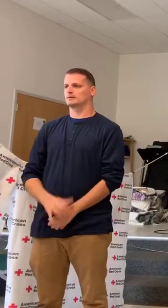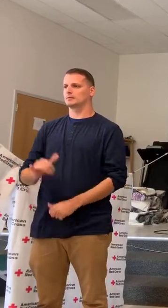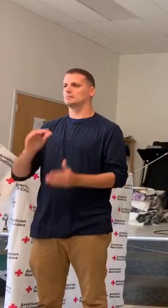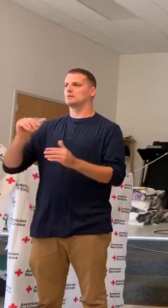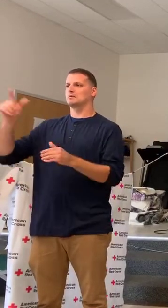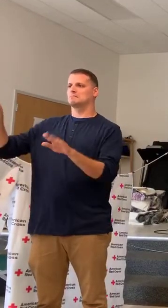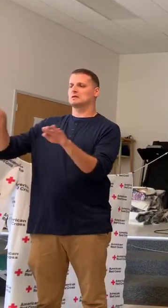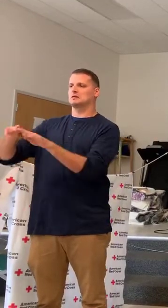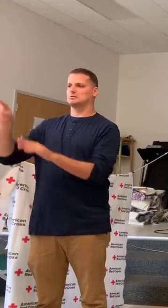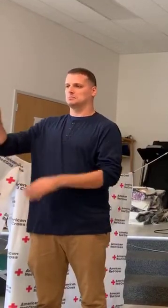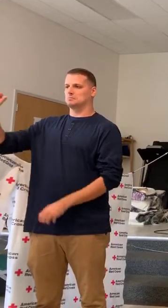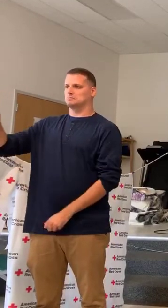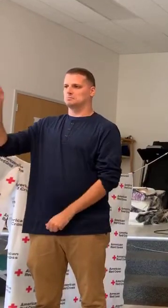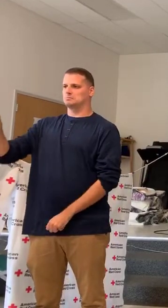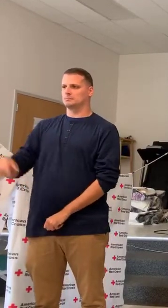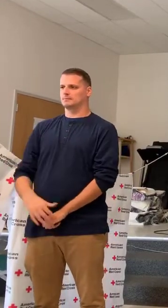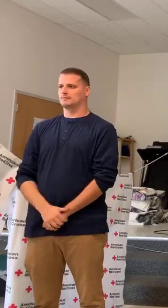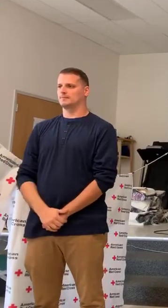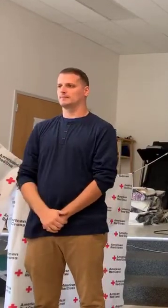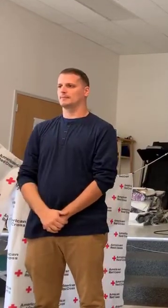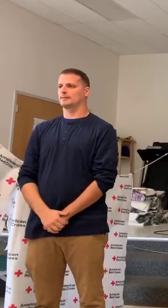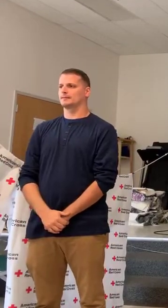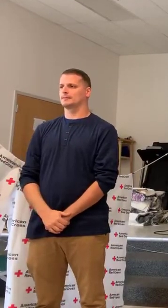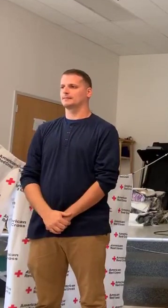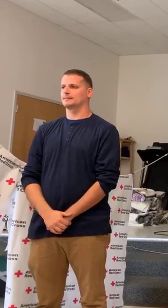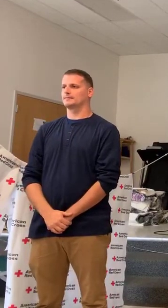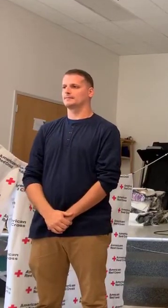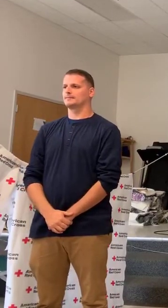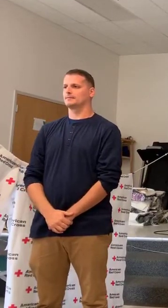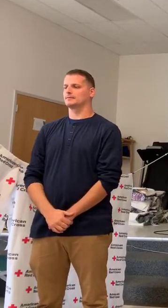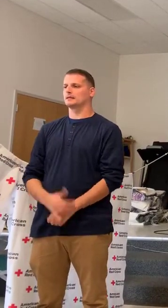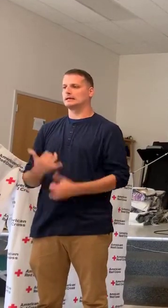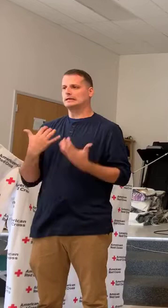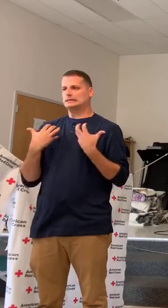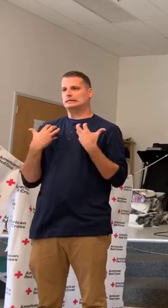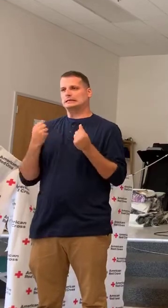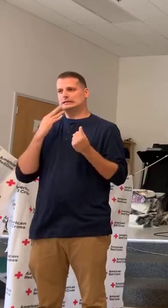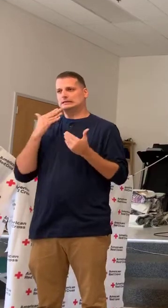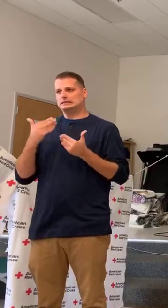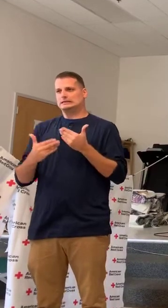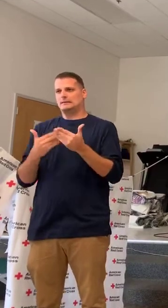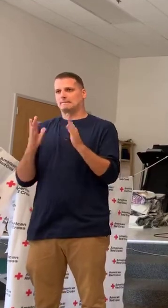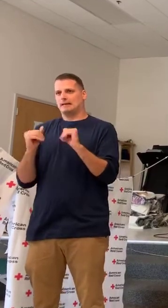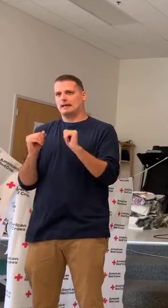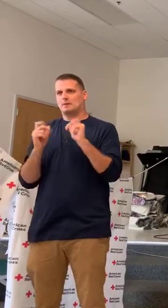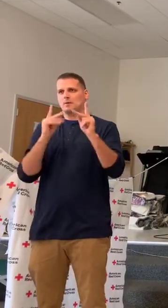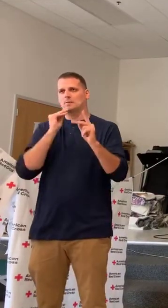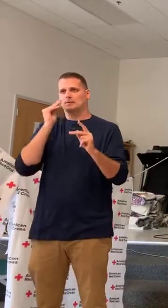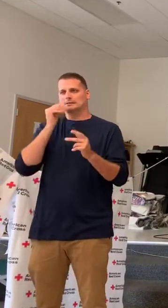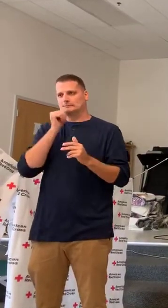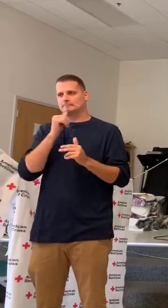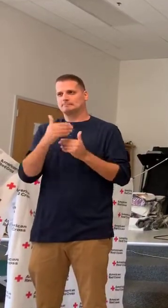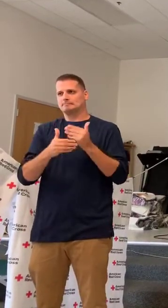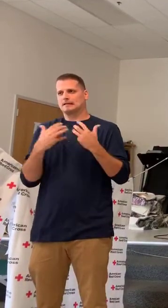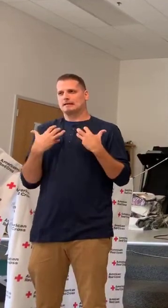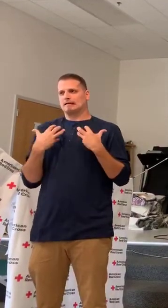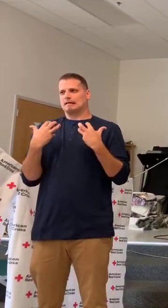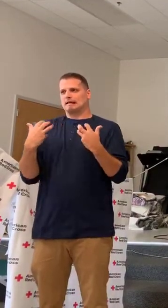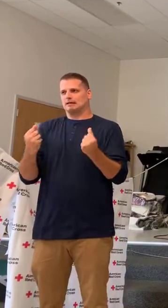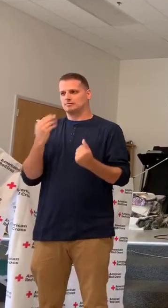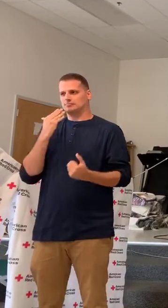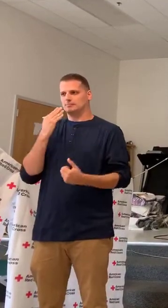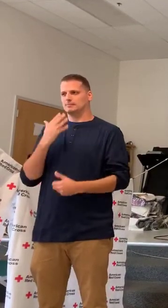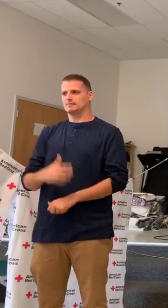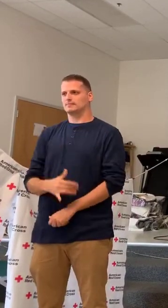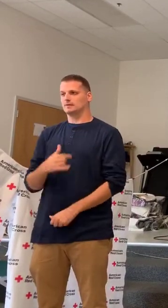in order to get through the healing process and start looking at letting people back into the homes, We've gone over, like Norm said, 2 days. We've had